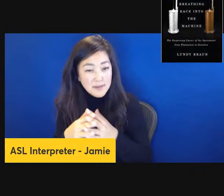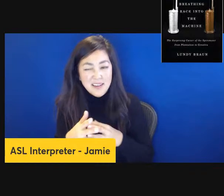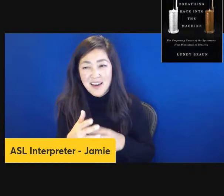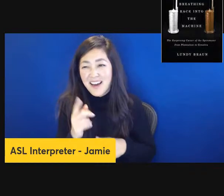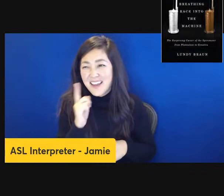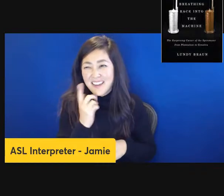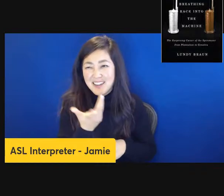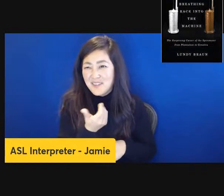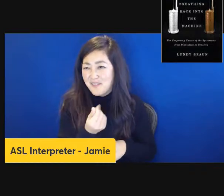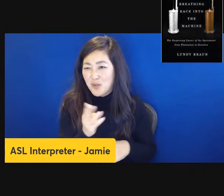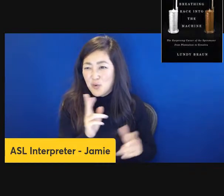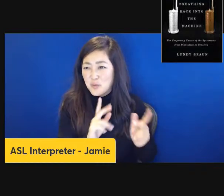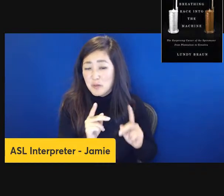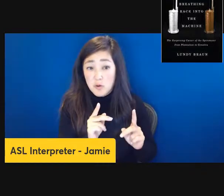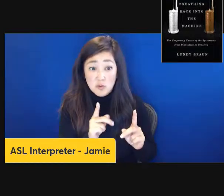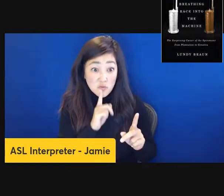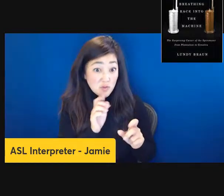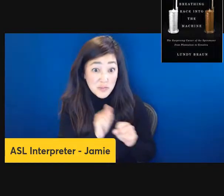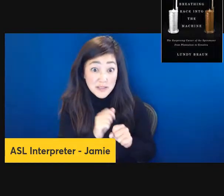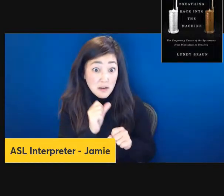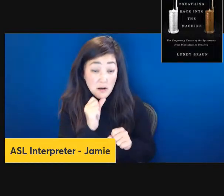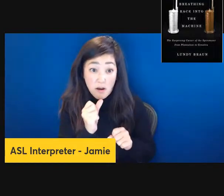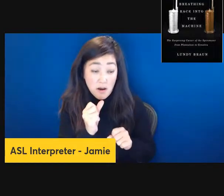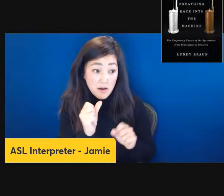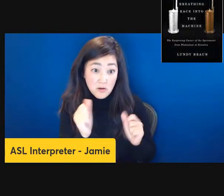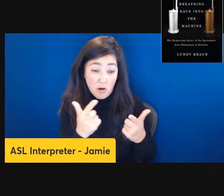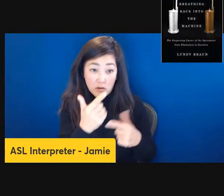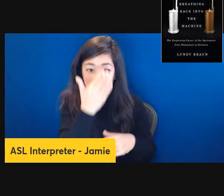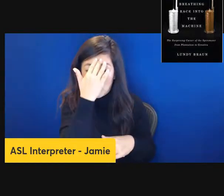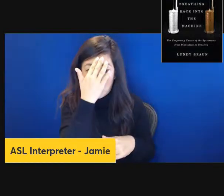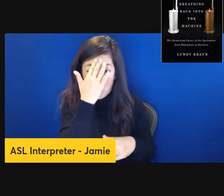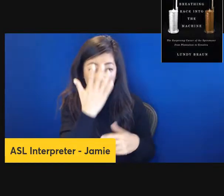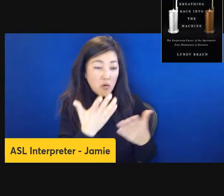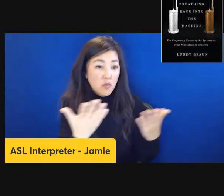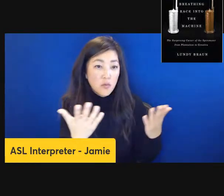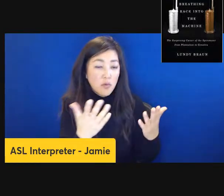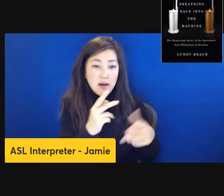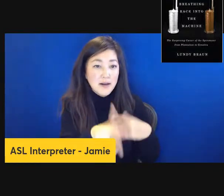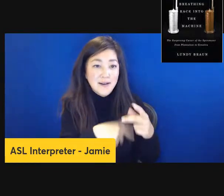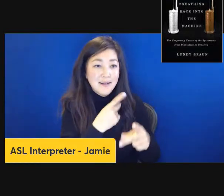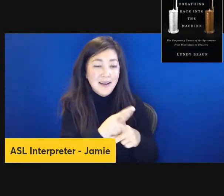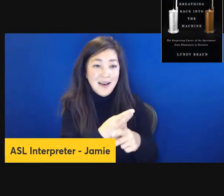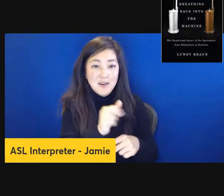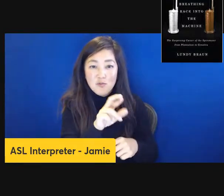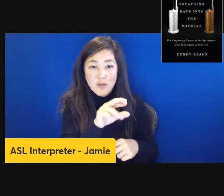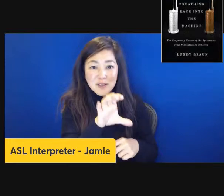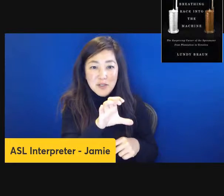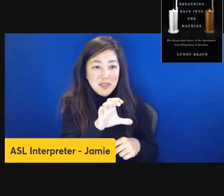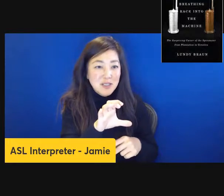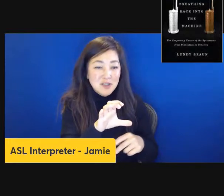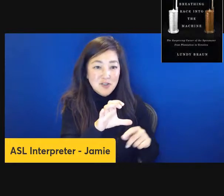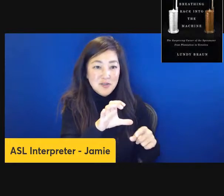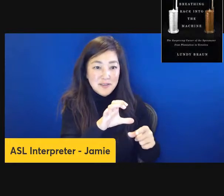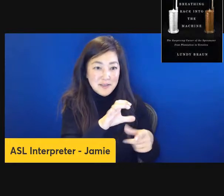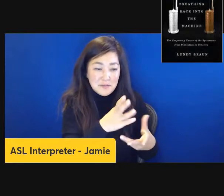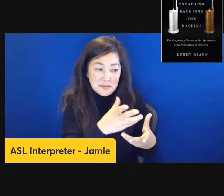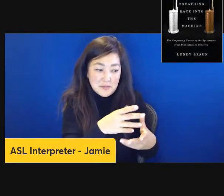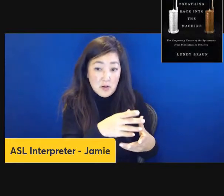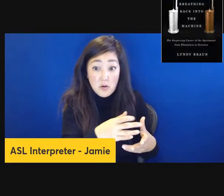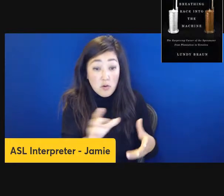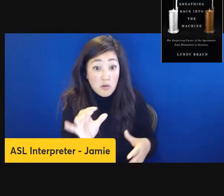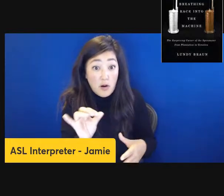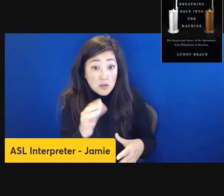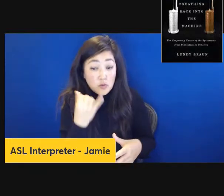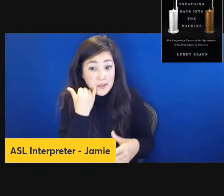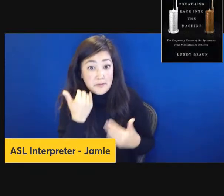think anybody knew what types of correction were in, and even whether there was